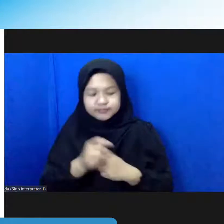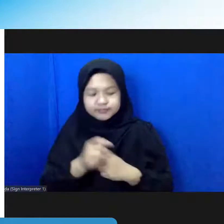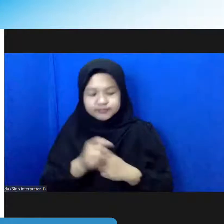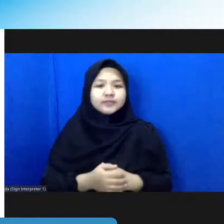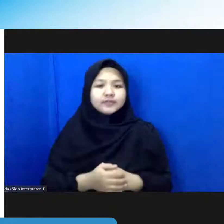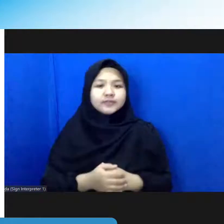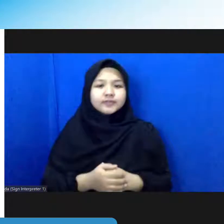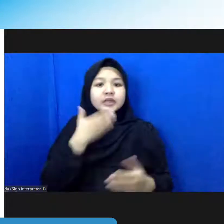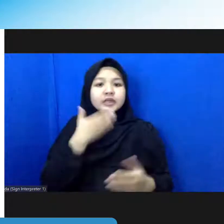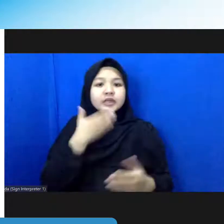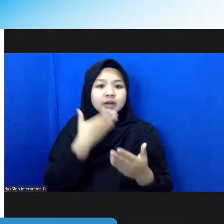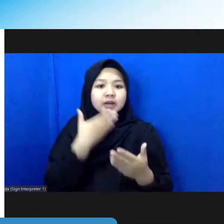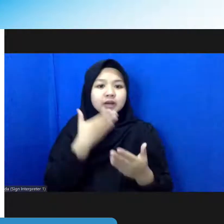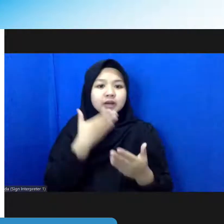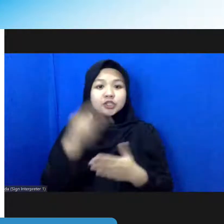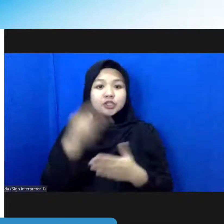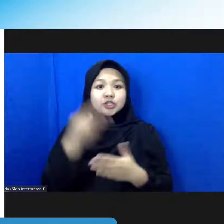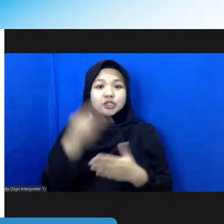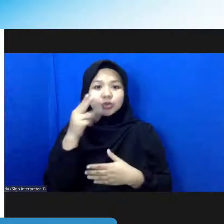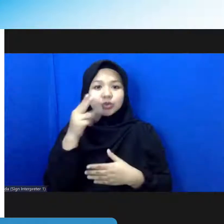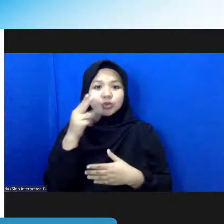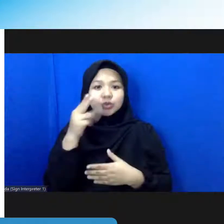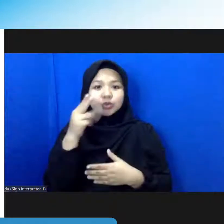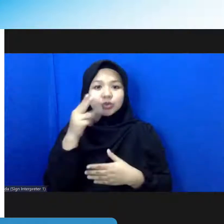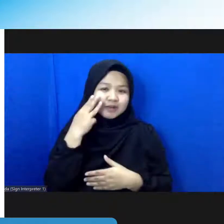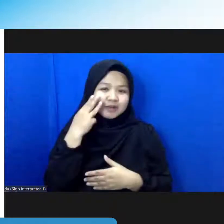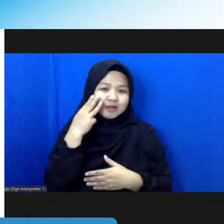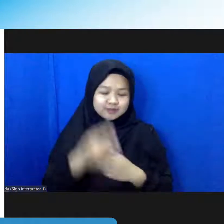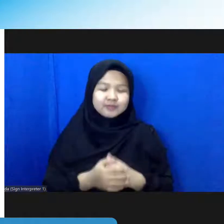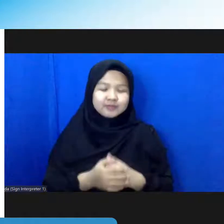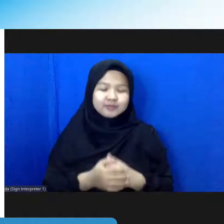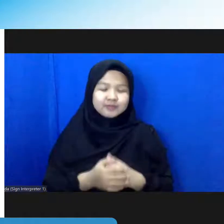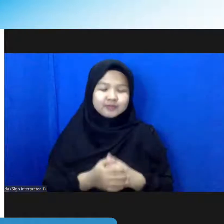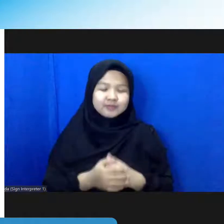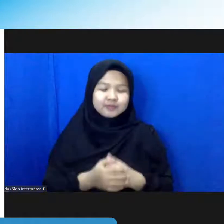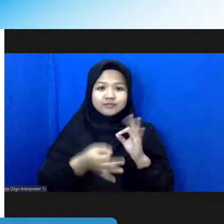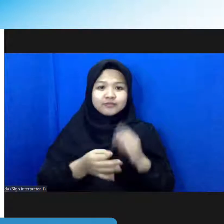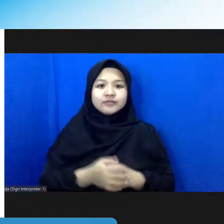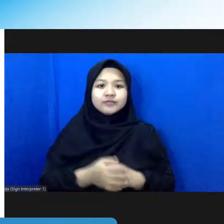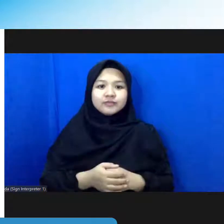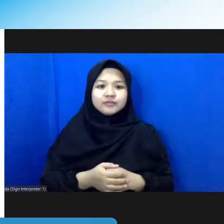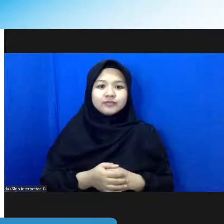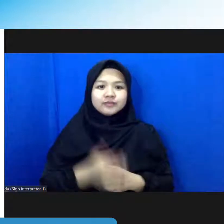you for Mbak Mada, the sign interpreter.